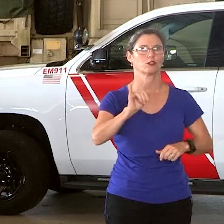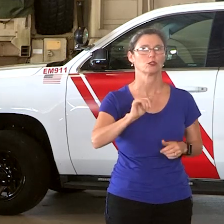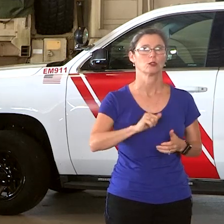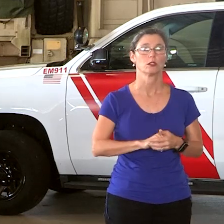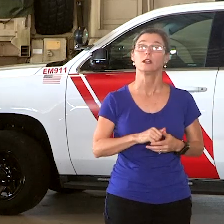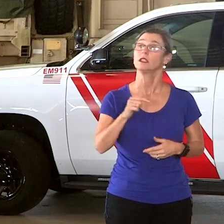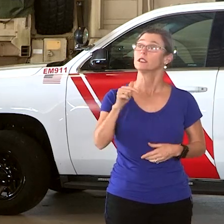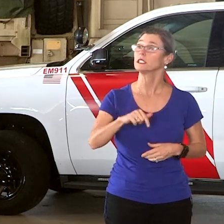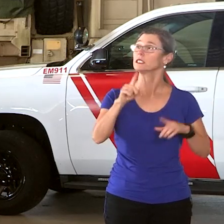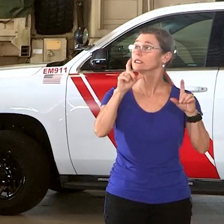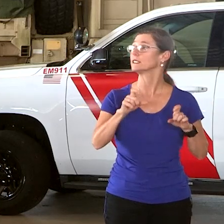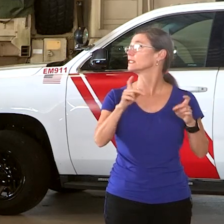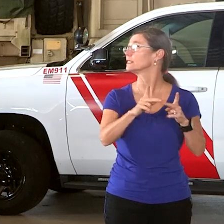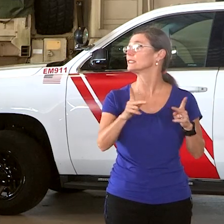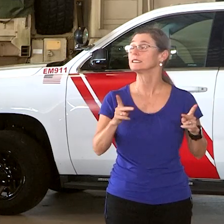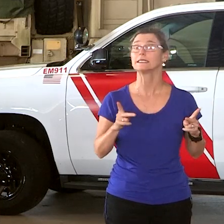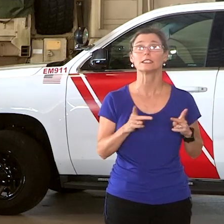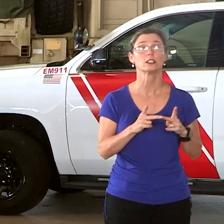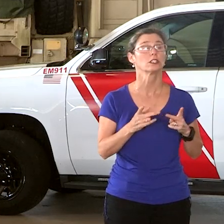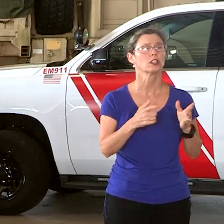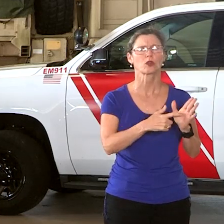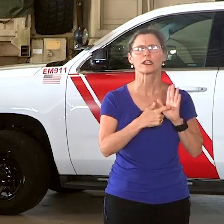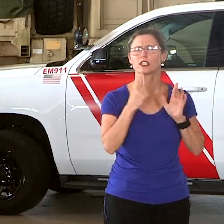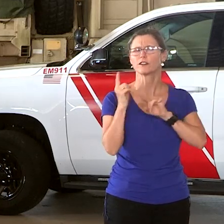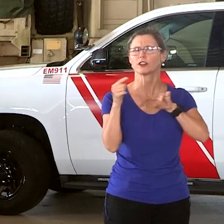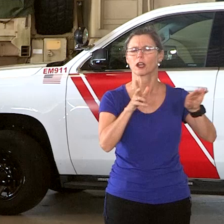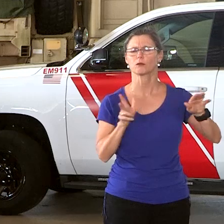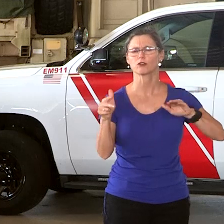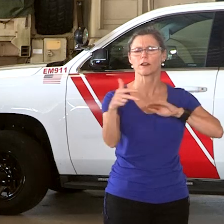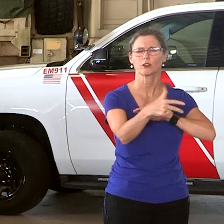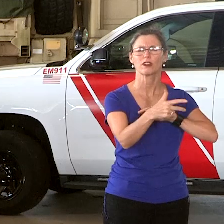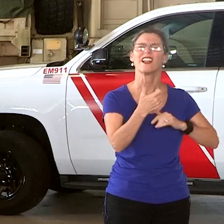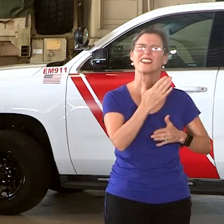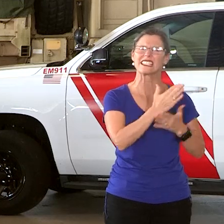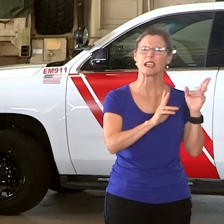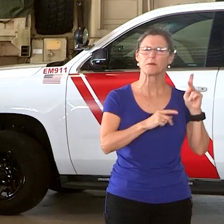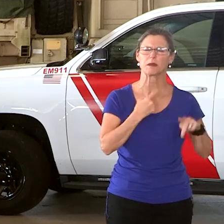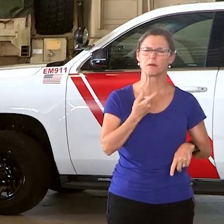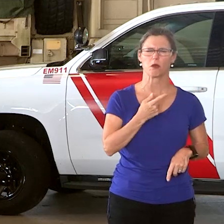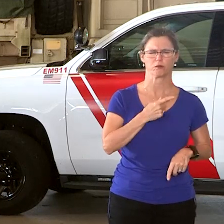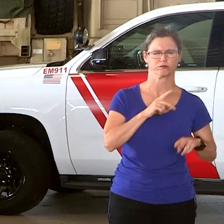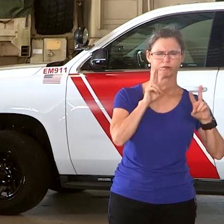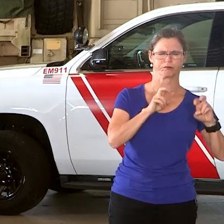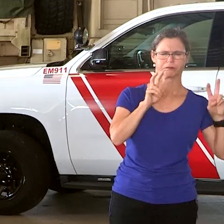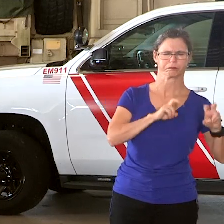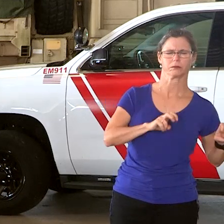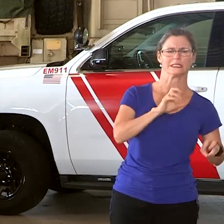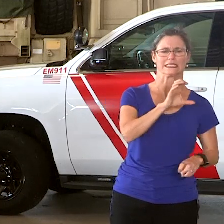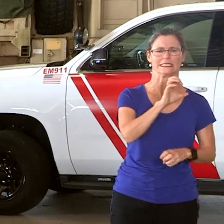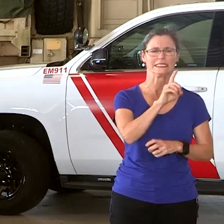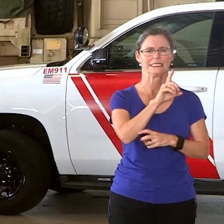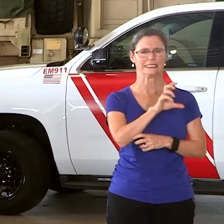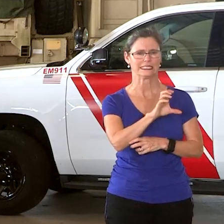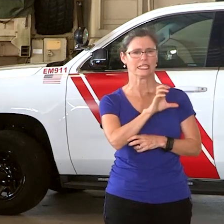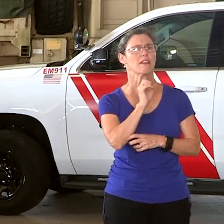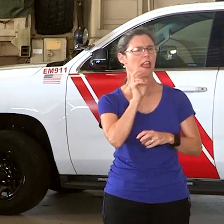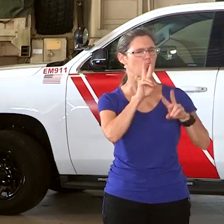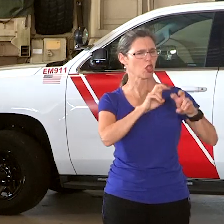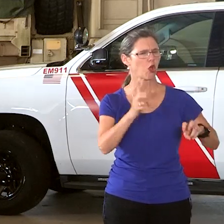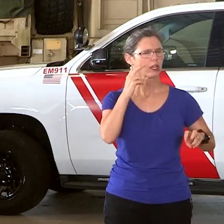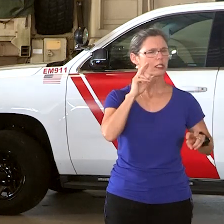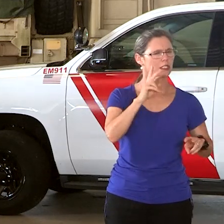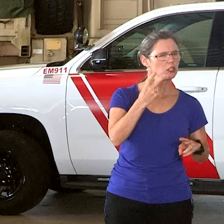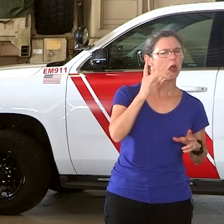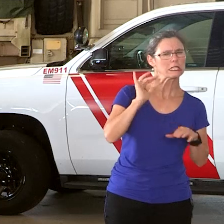center, again, the criteria were scrutinized by infectious disease consultants and other physicians